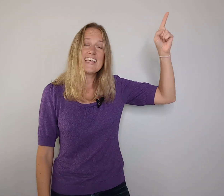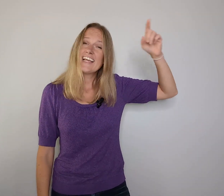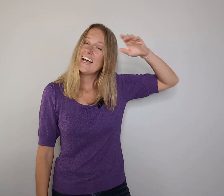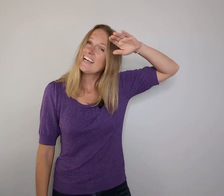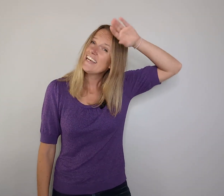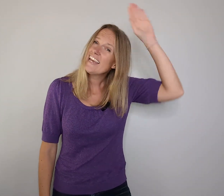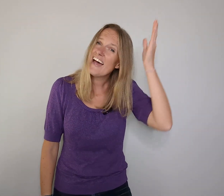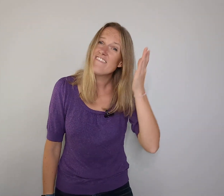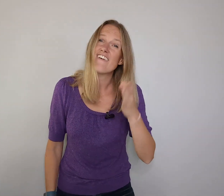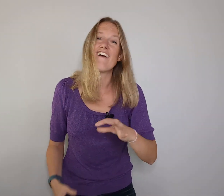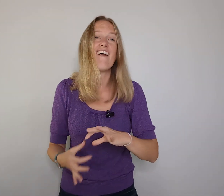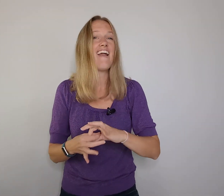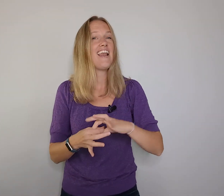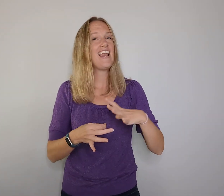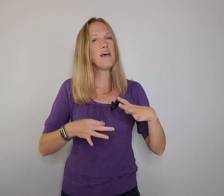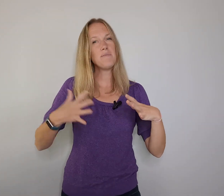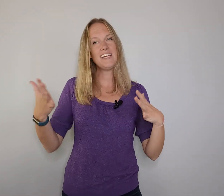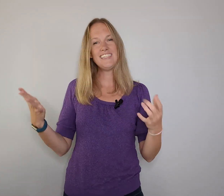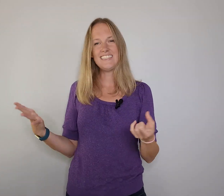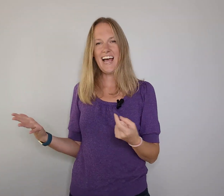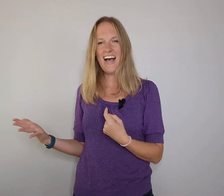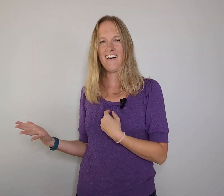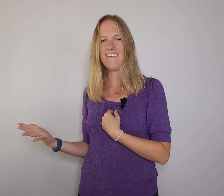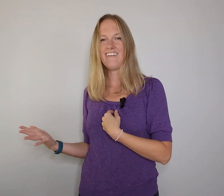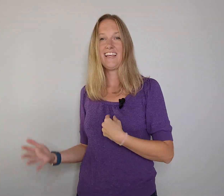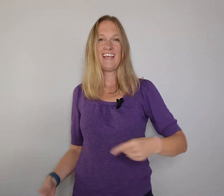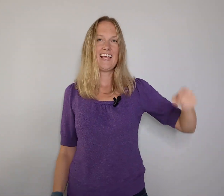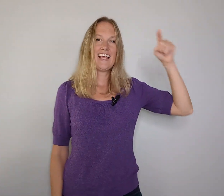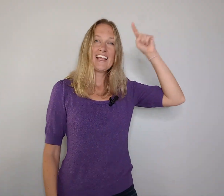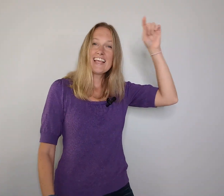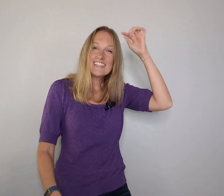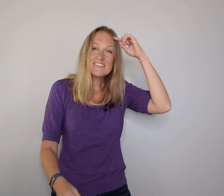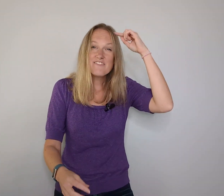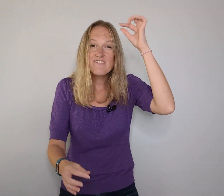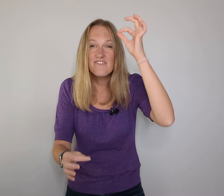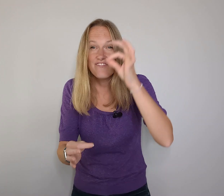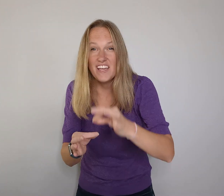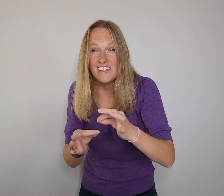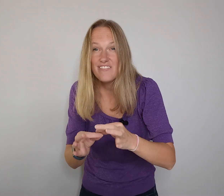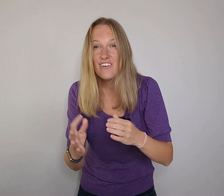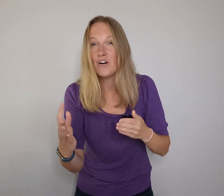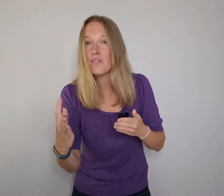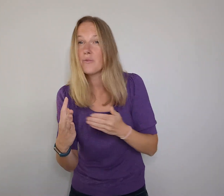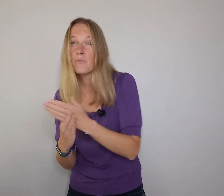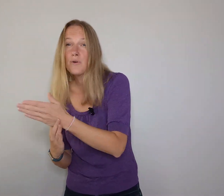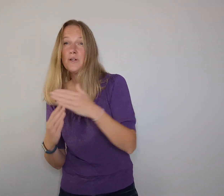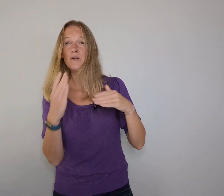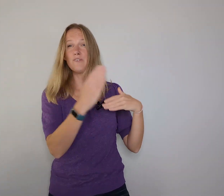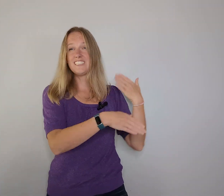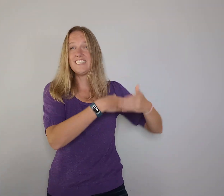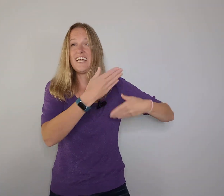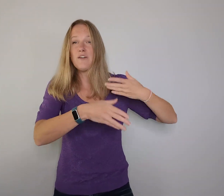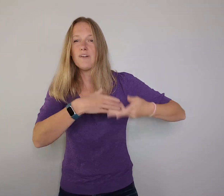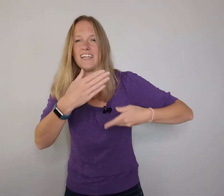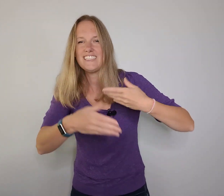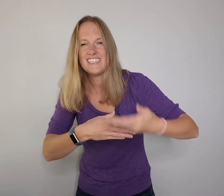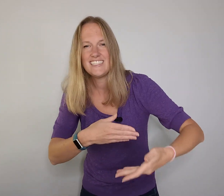He never let me down. He's faithful through